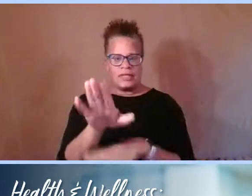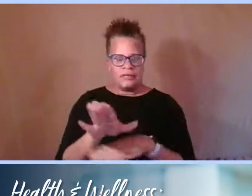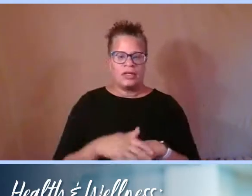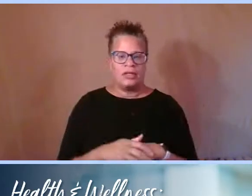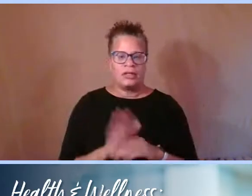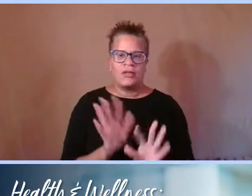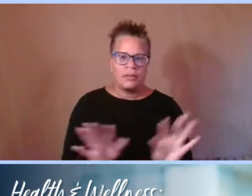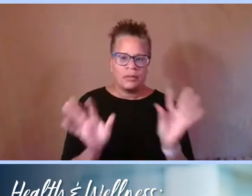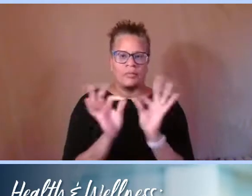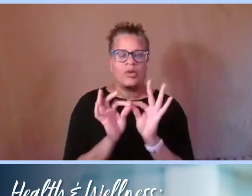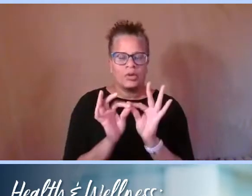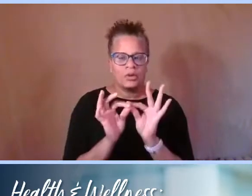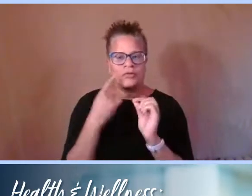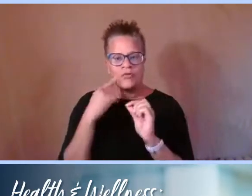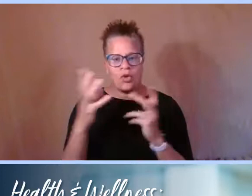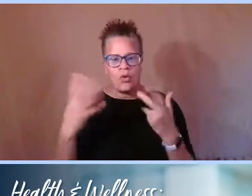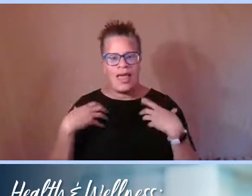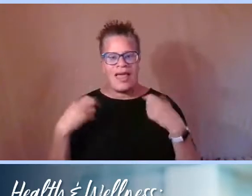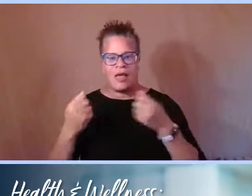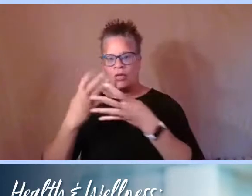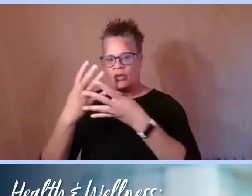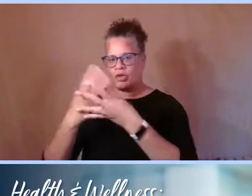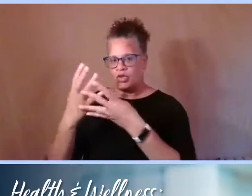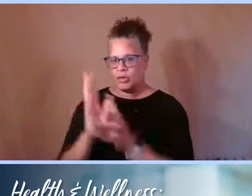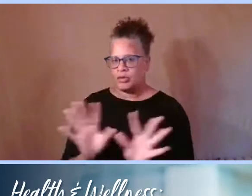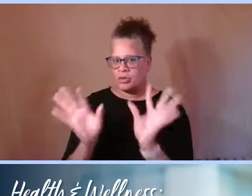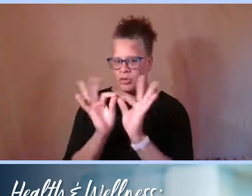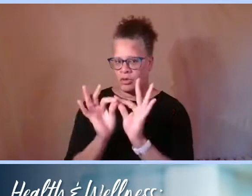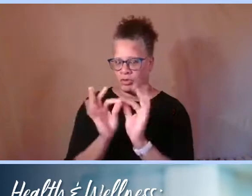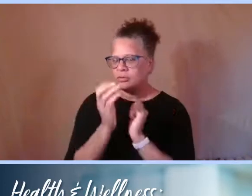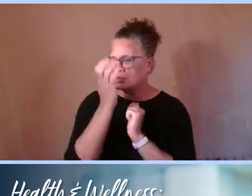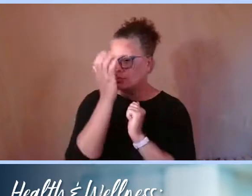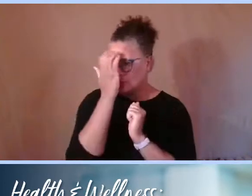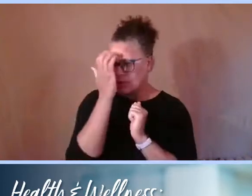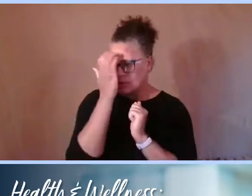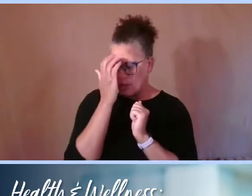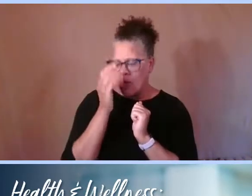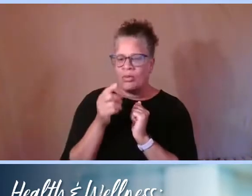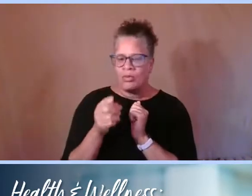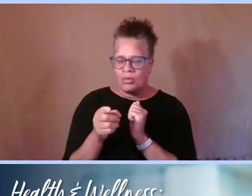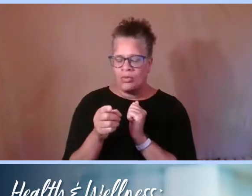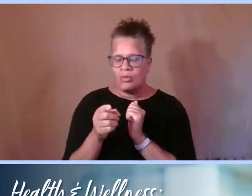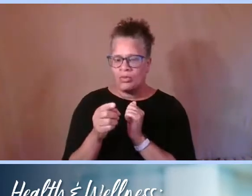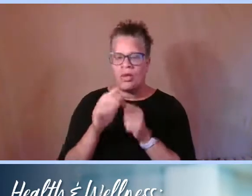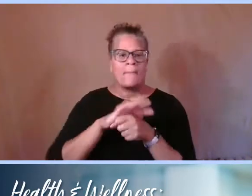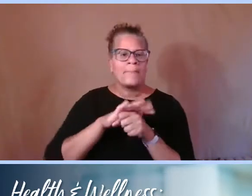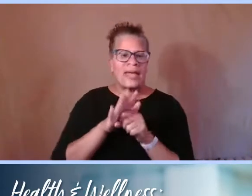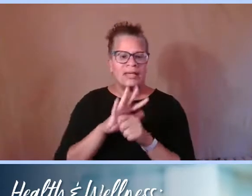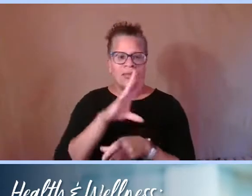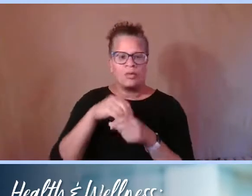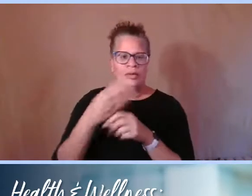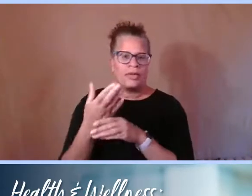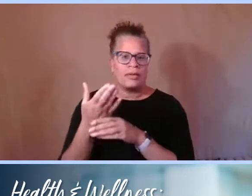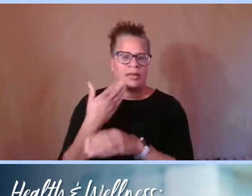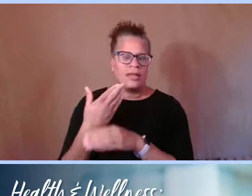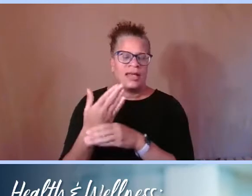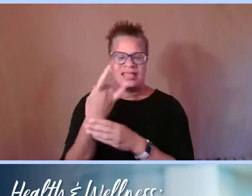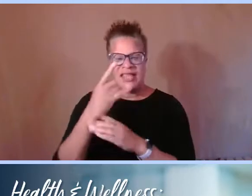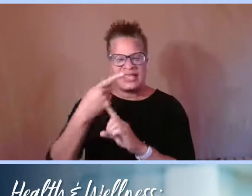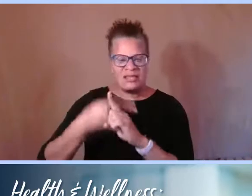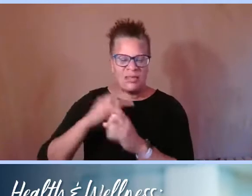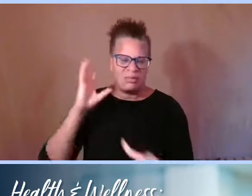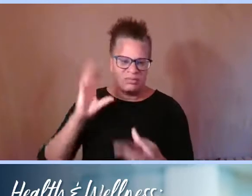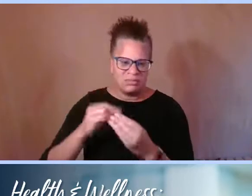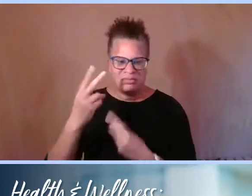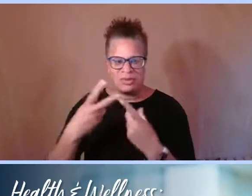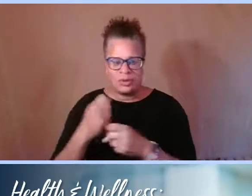the importance of health screenings. We know that the pandemic over the last 18 months to 2